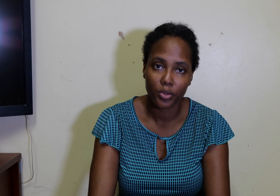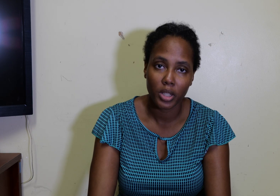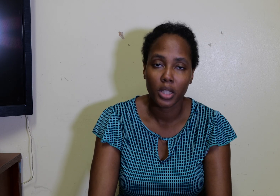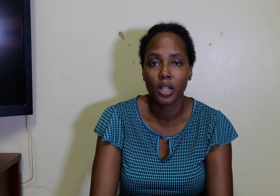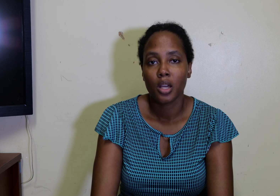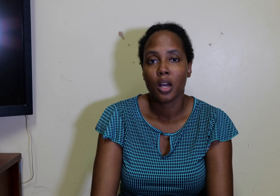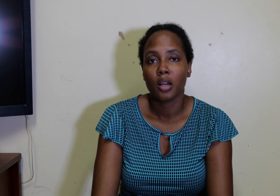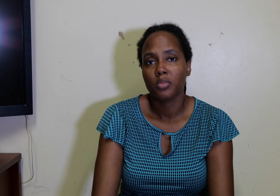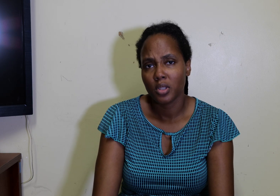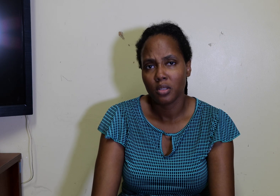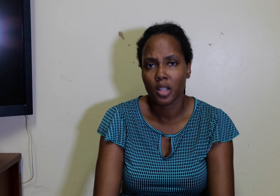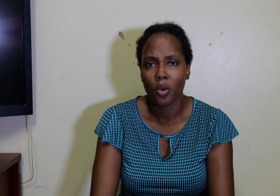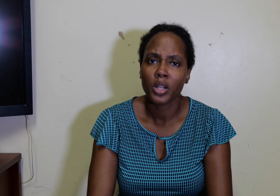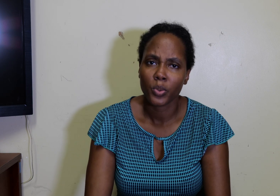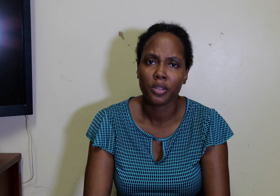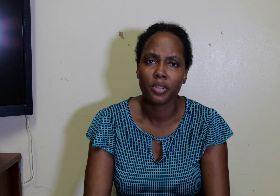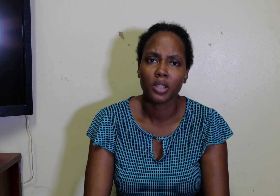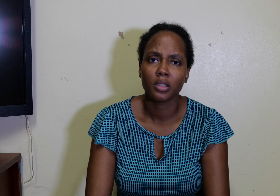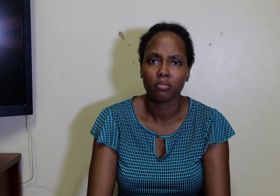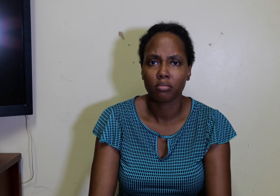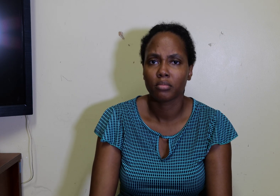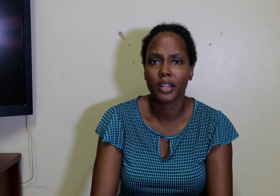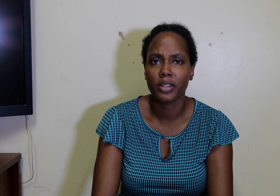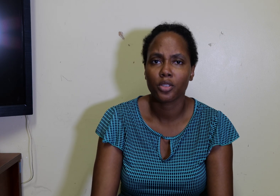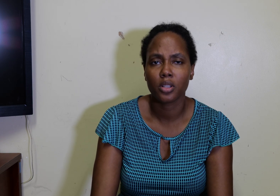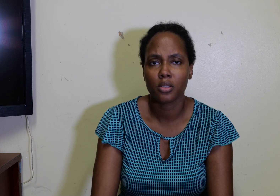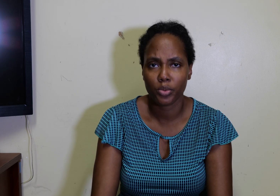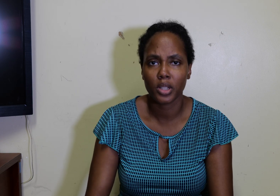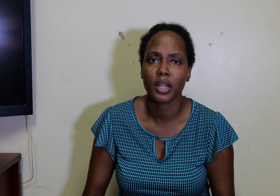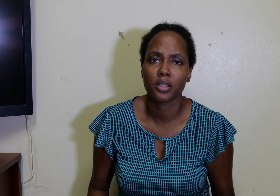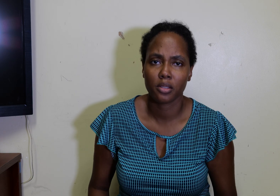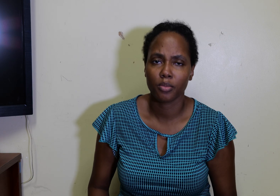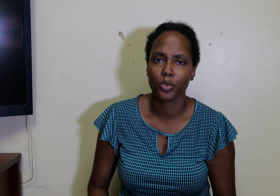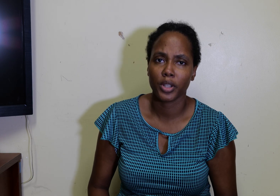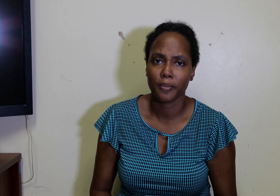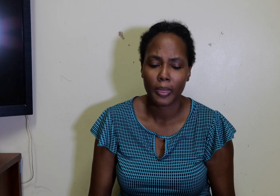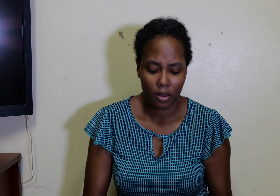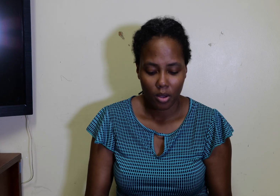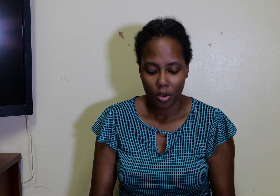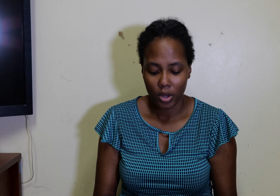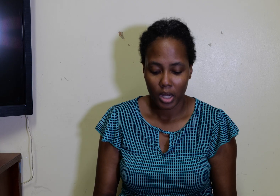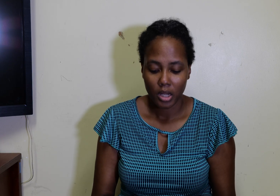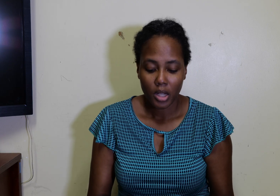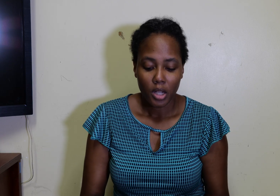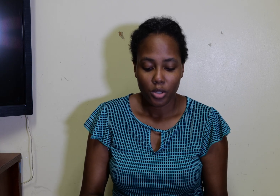movie. Take a watch when you're feeling adventurous. Really nice movie. Okay,